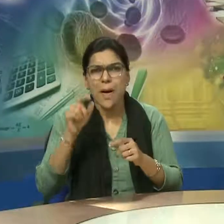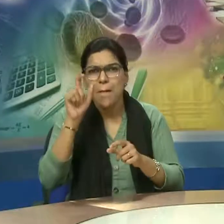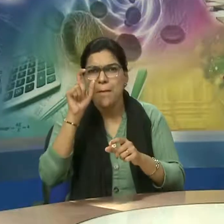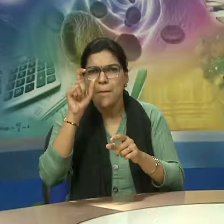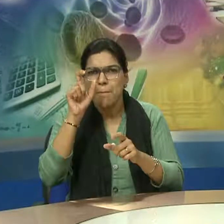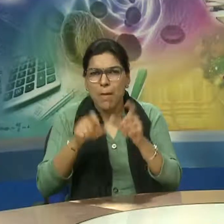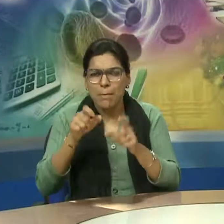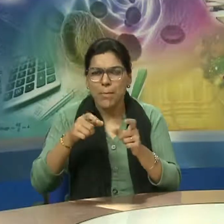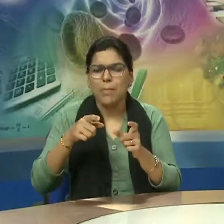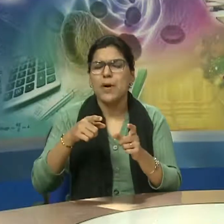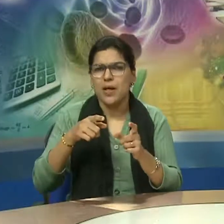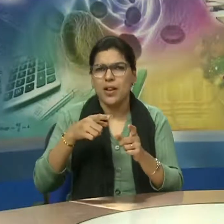about